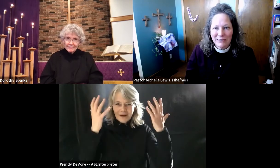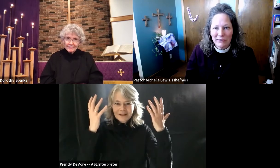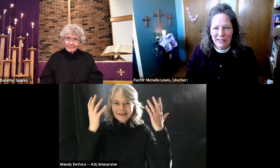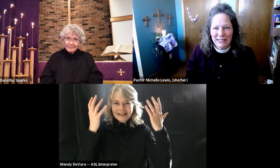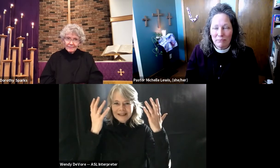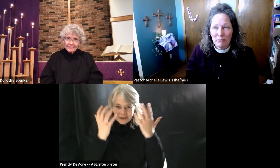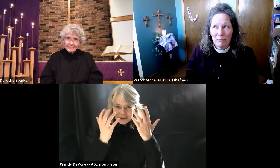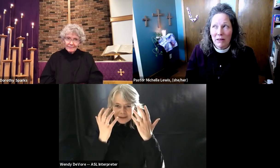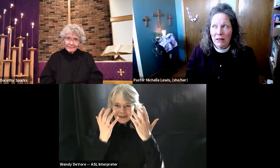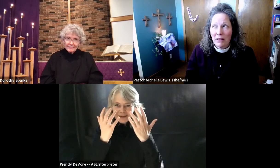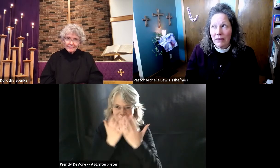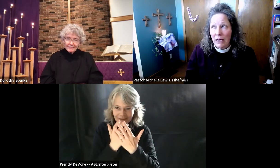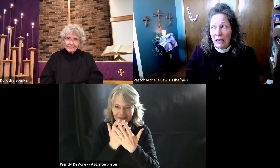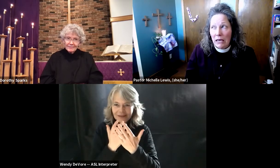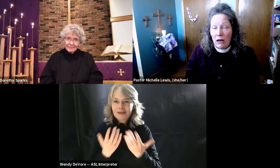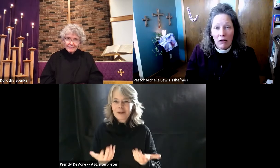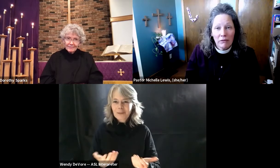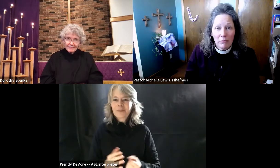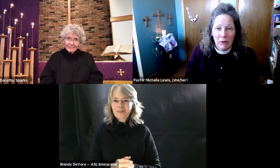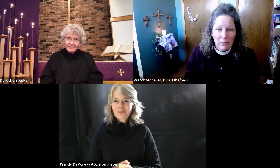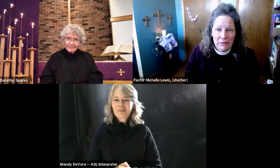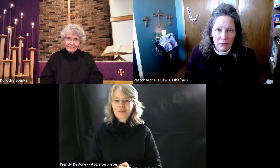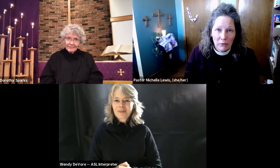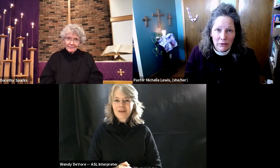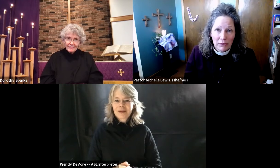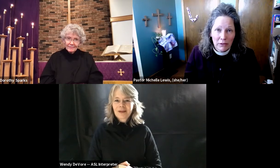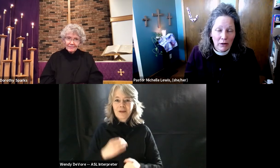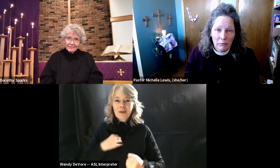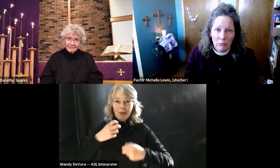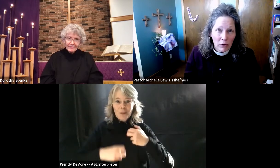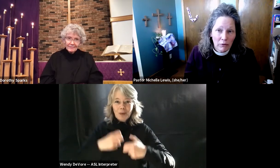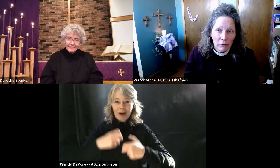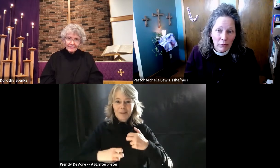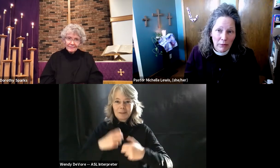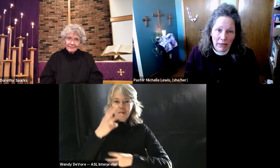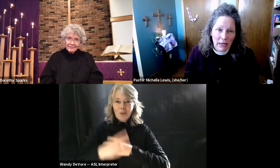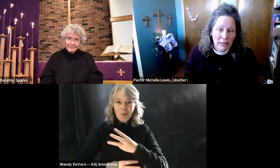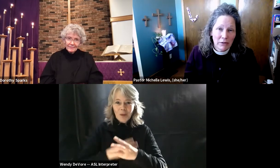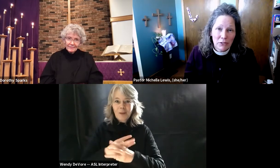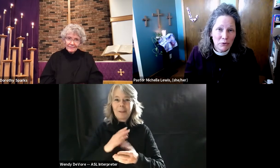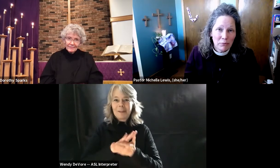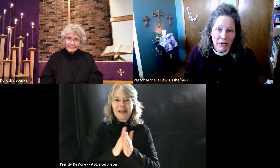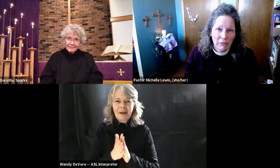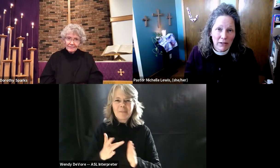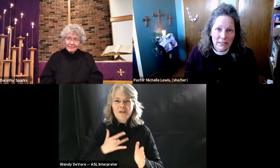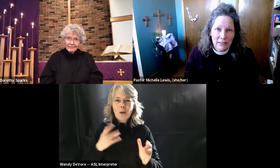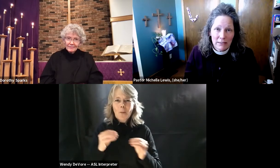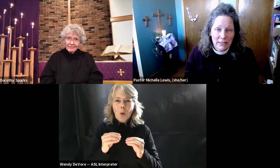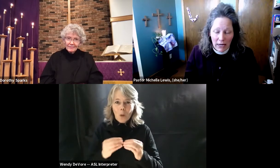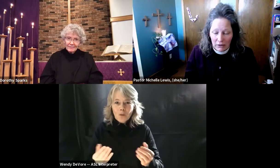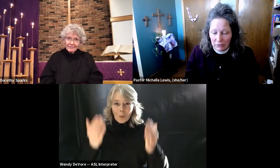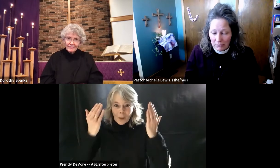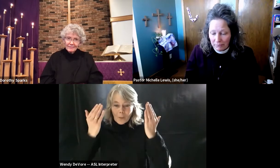is, it's like all of the problems in the world are more overwhelming and they're too big for us